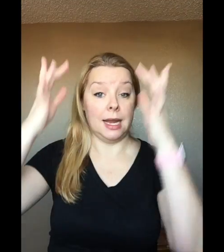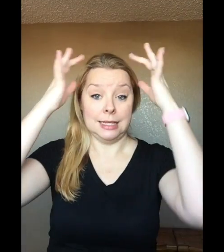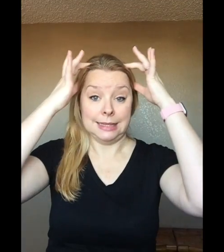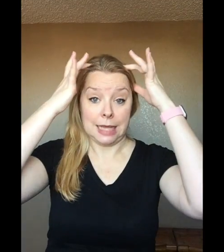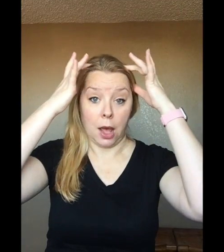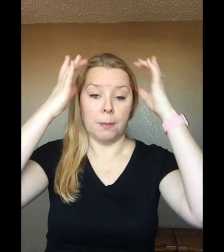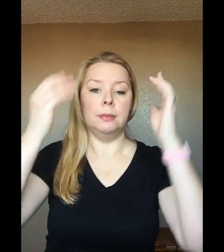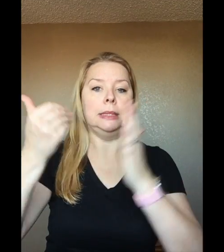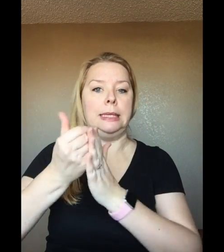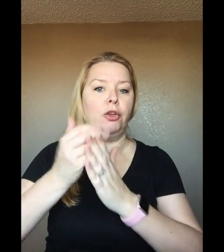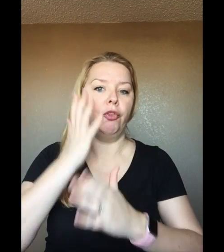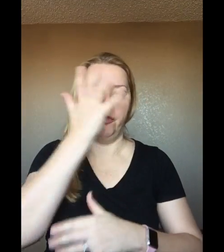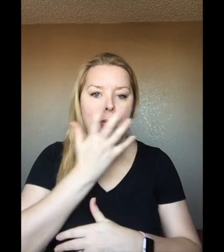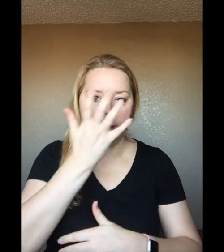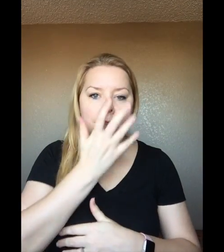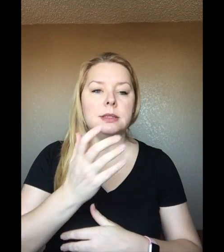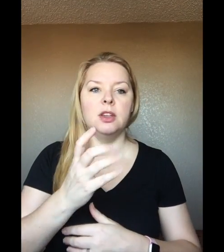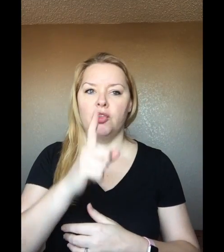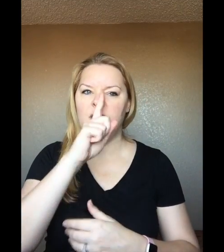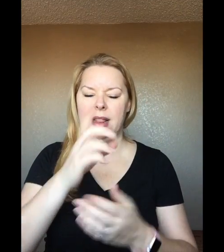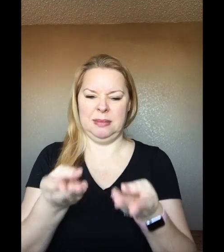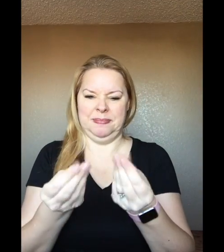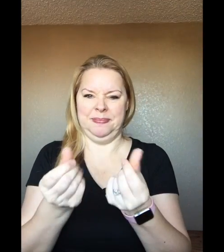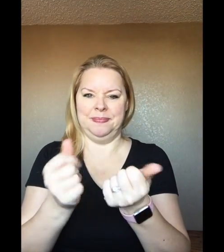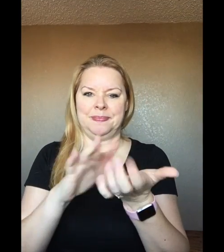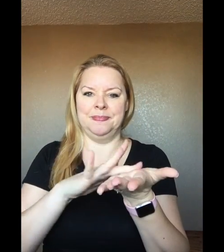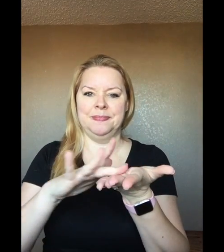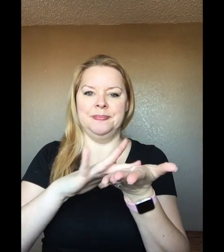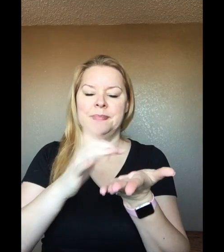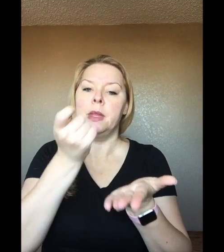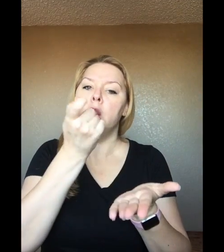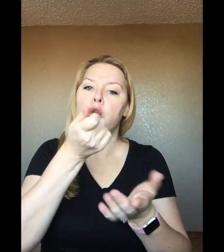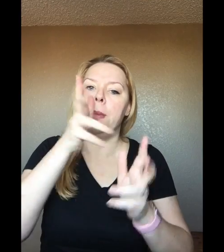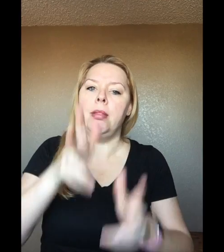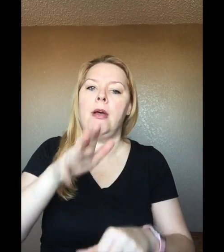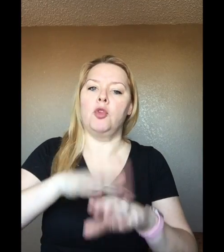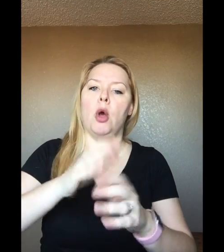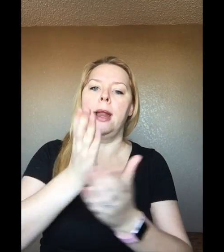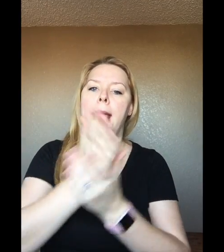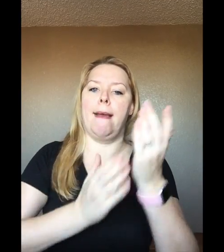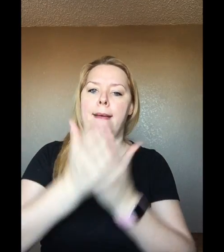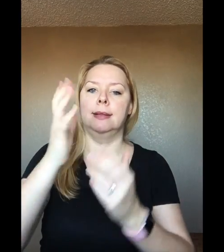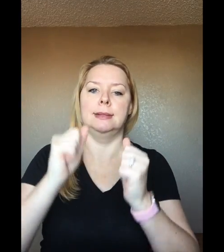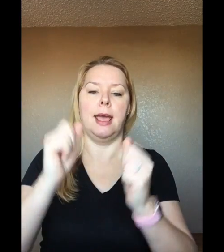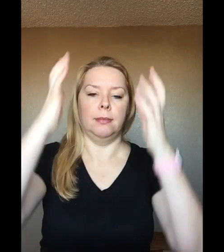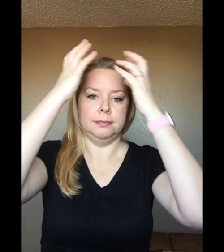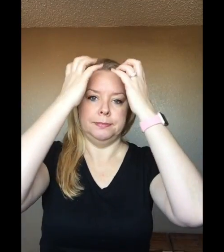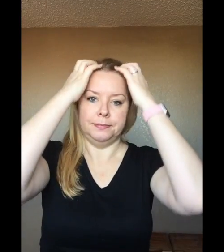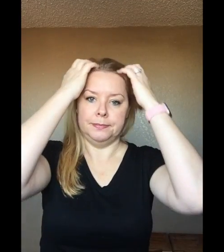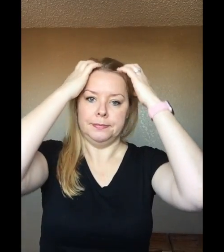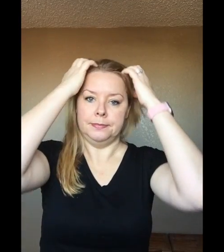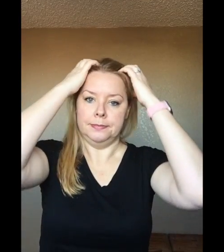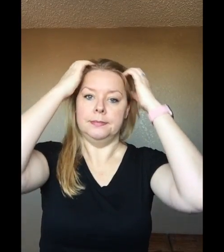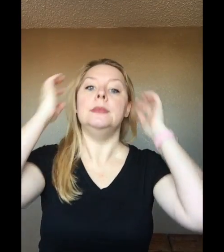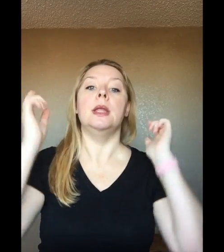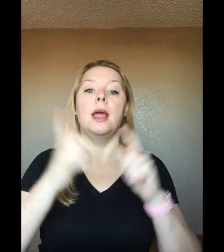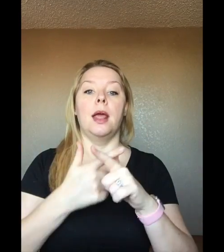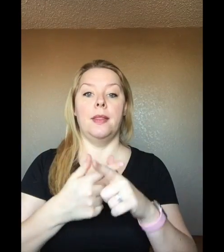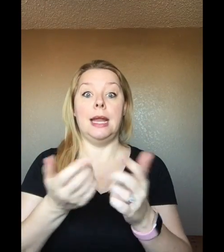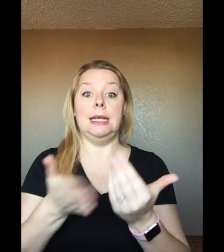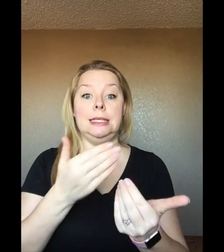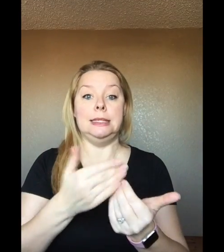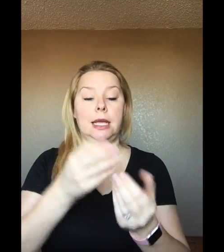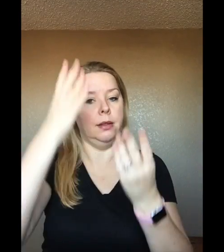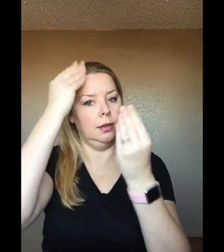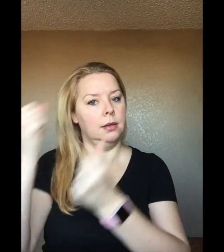scalp and near your face, you really just have a little bit left on your hands that you can work in, and then